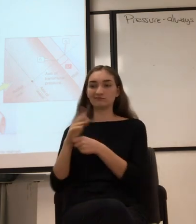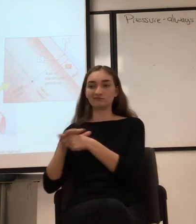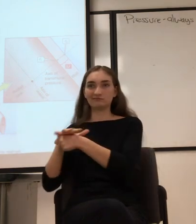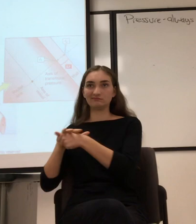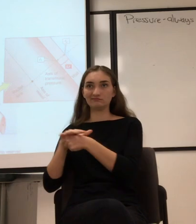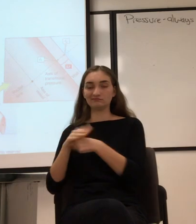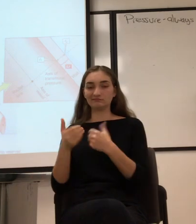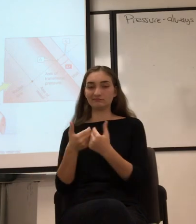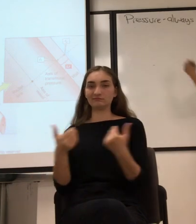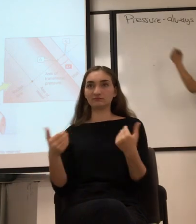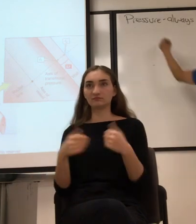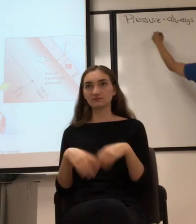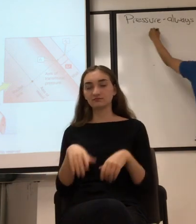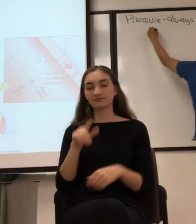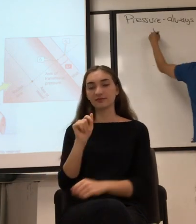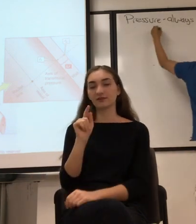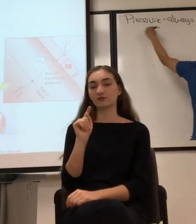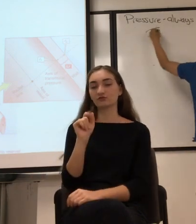transmural pressure